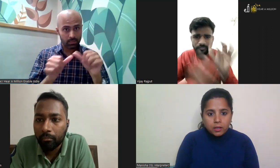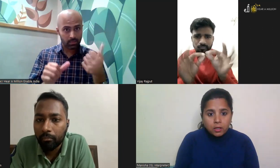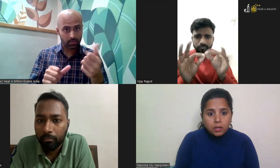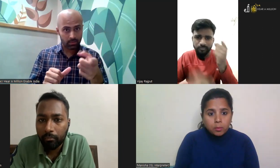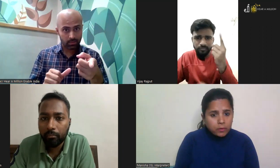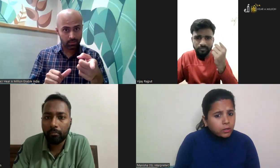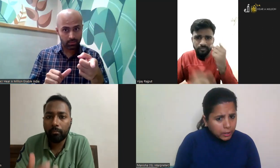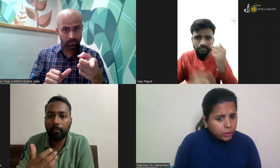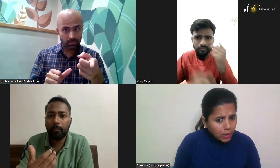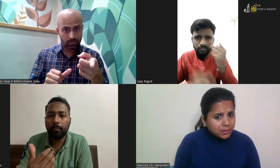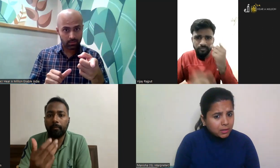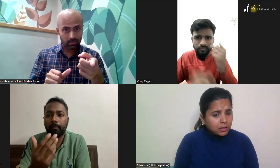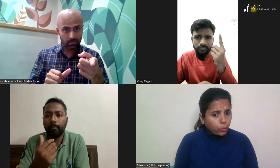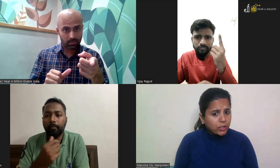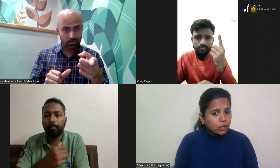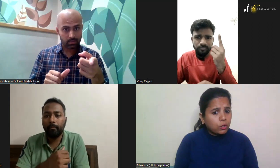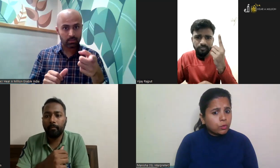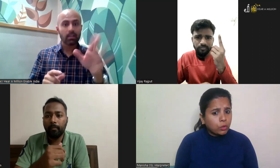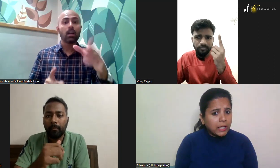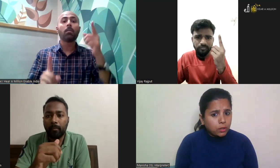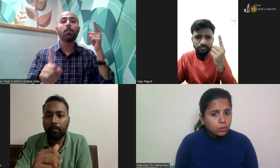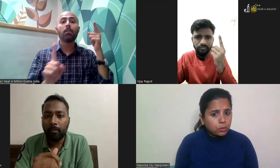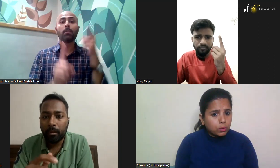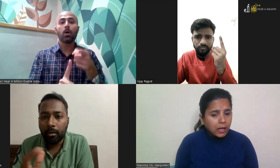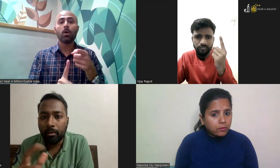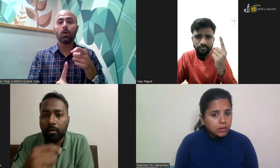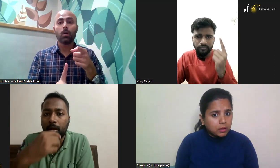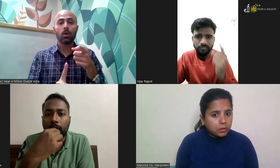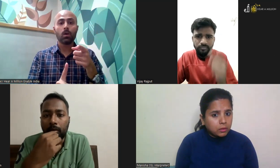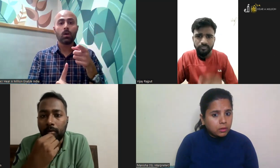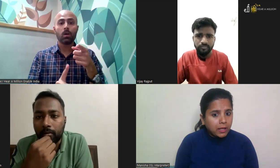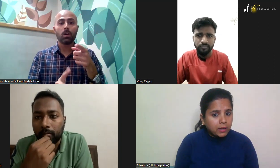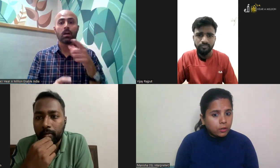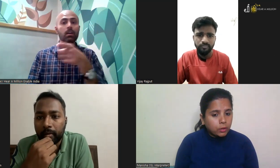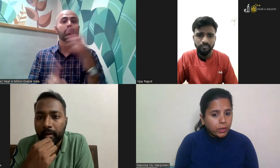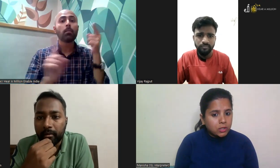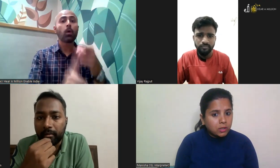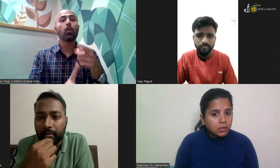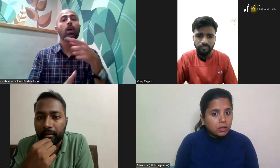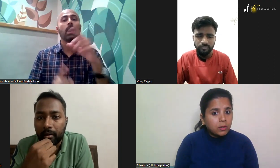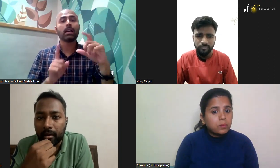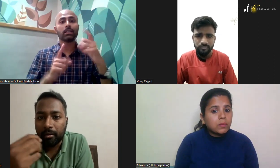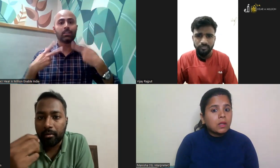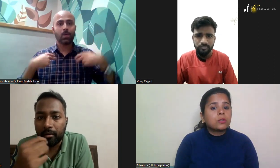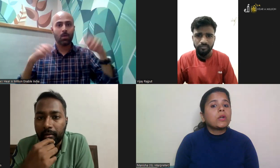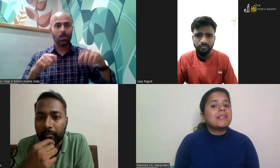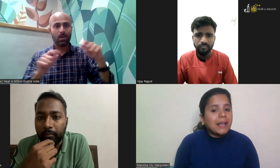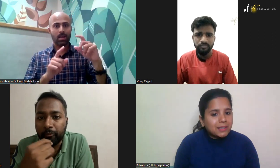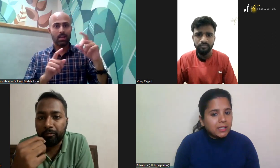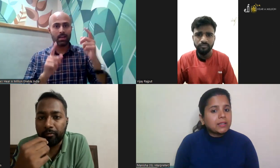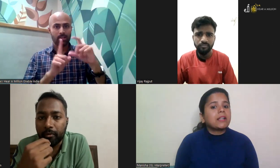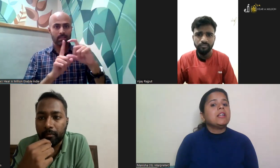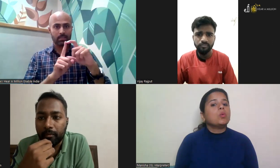clarify. Bhavin, can you answer this question or would you like to have the Uh, clarity of the question? So